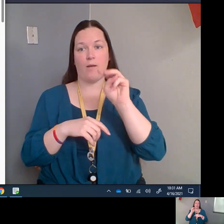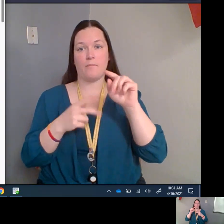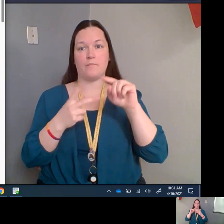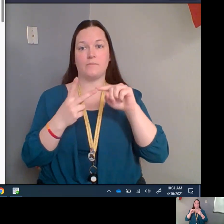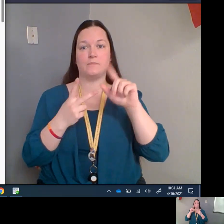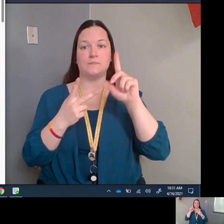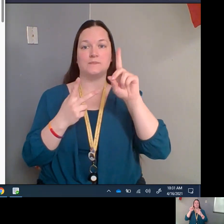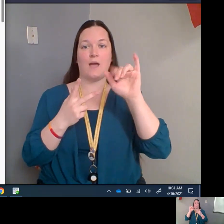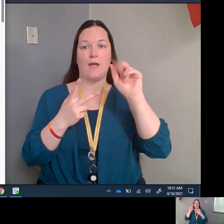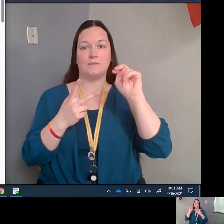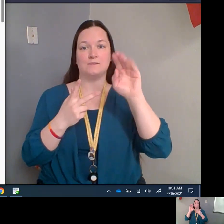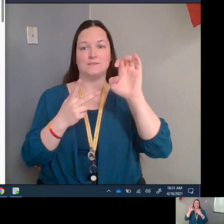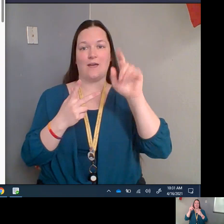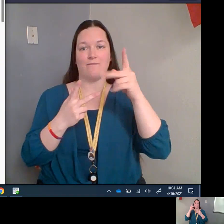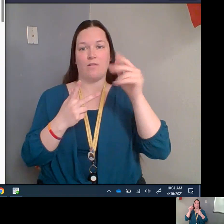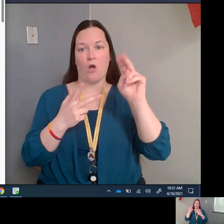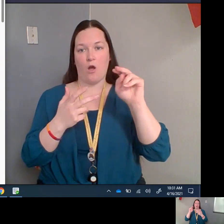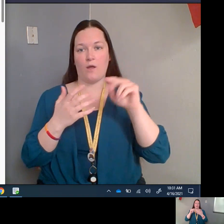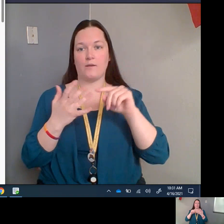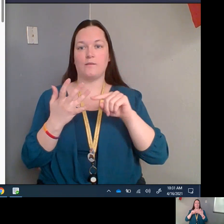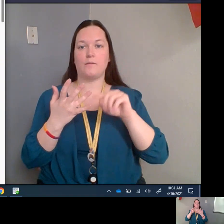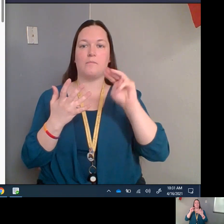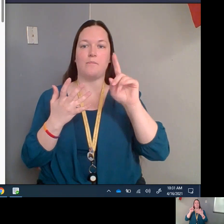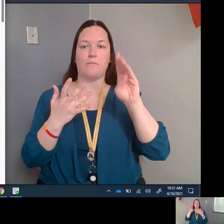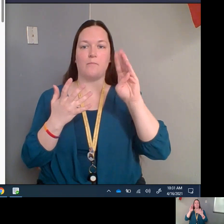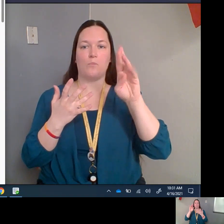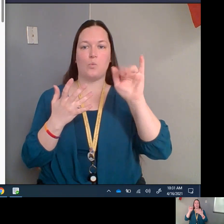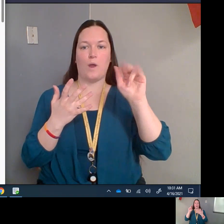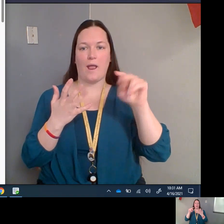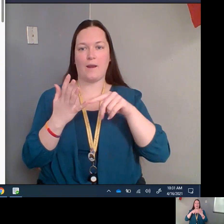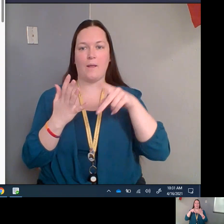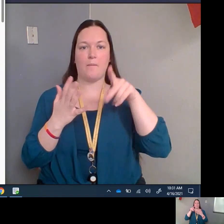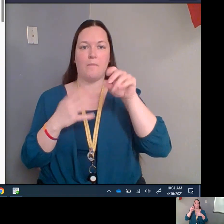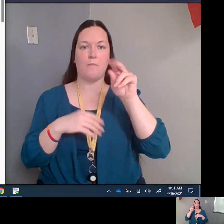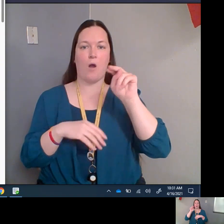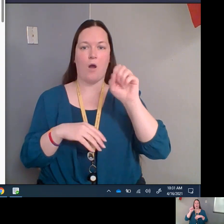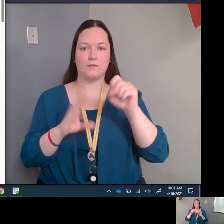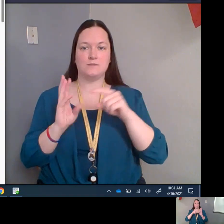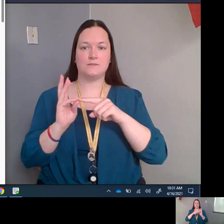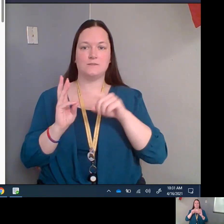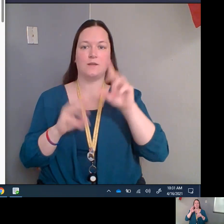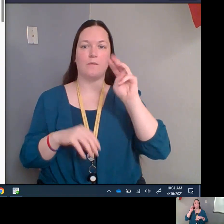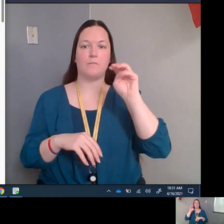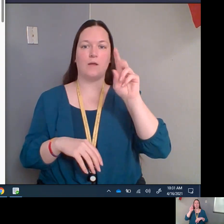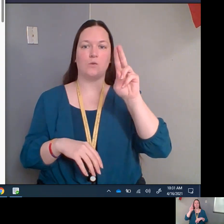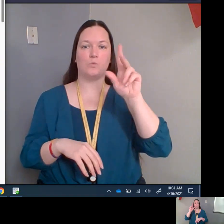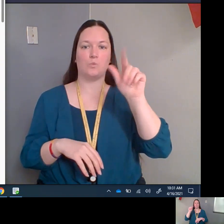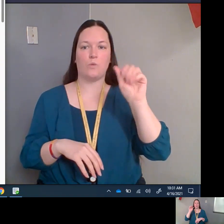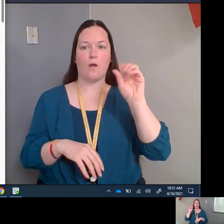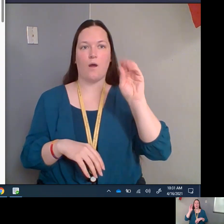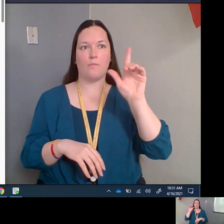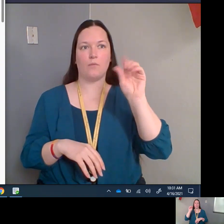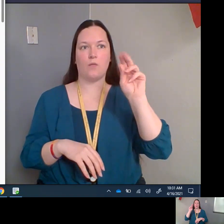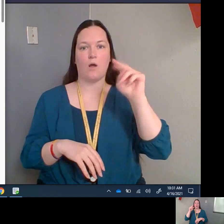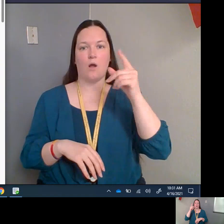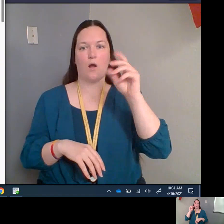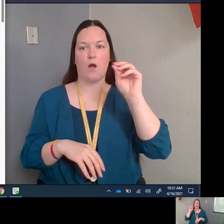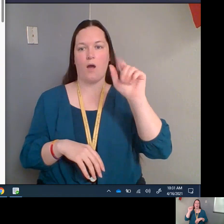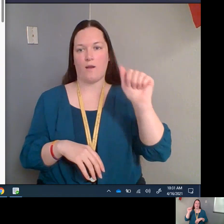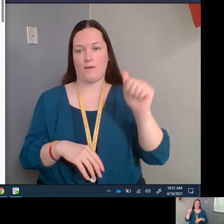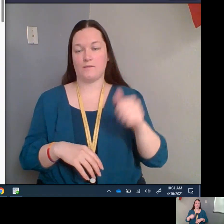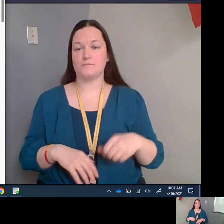diencephalon, the midbrain, pons, and the medulla oblongata. The